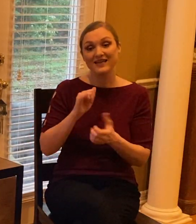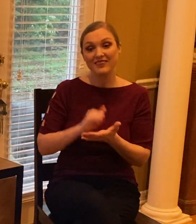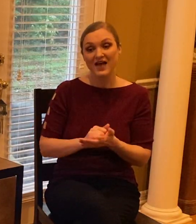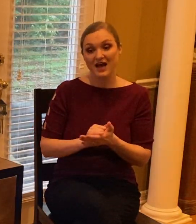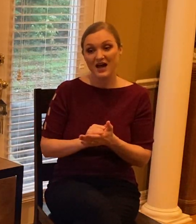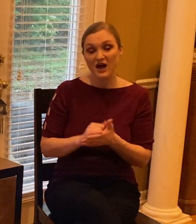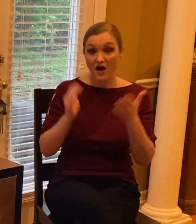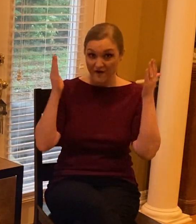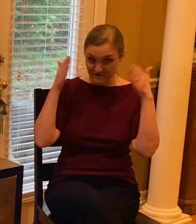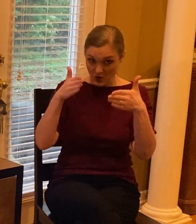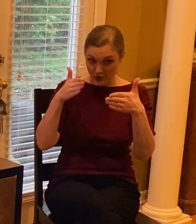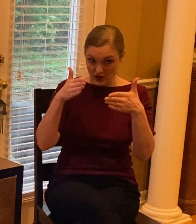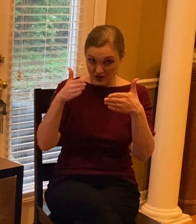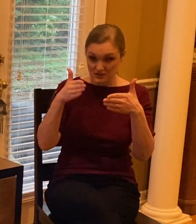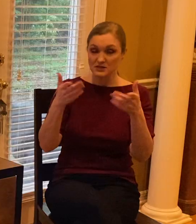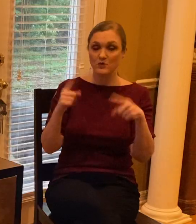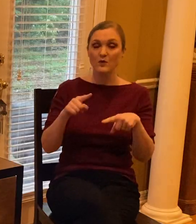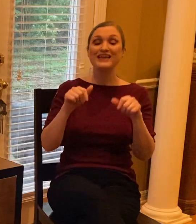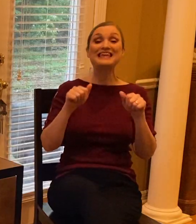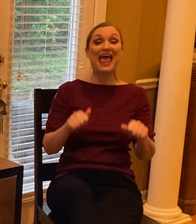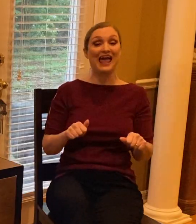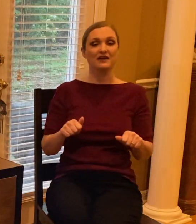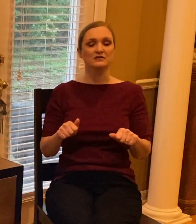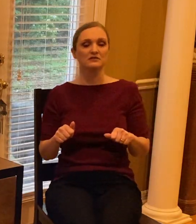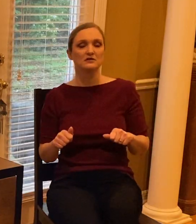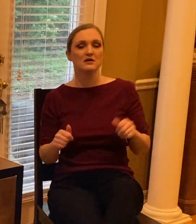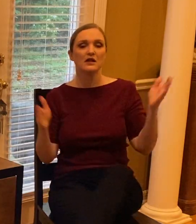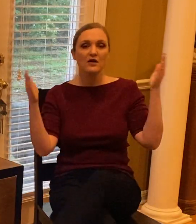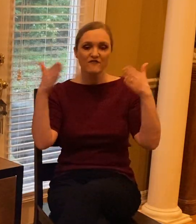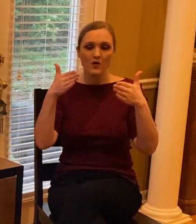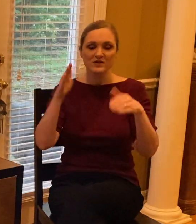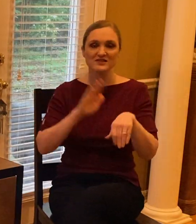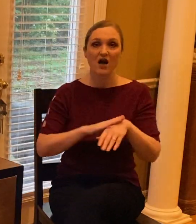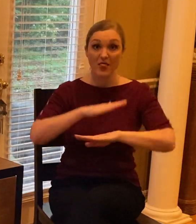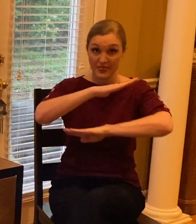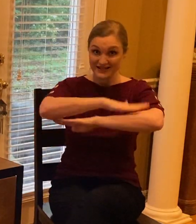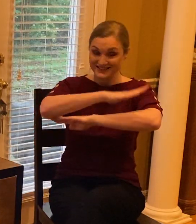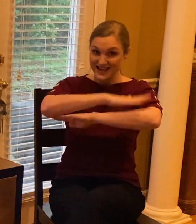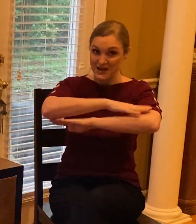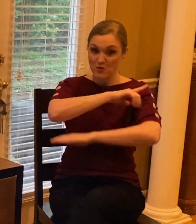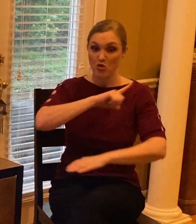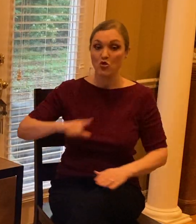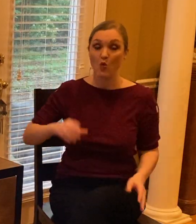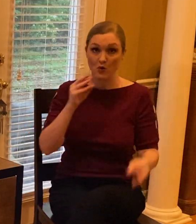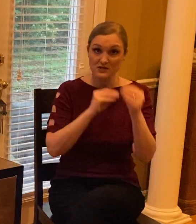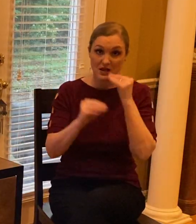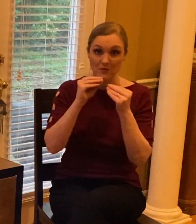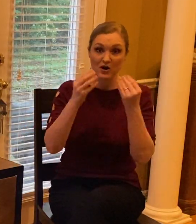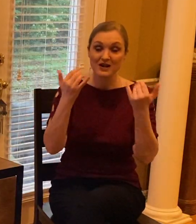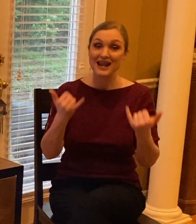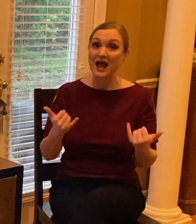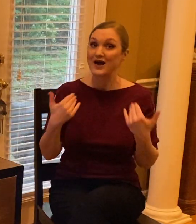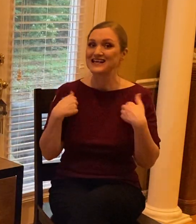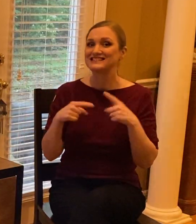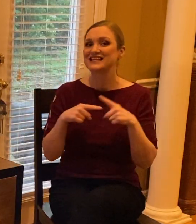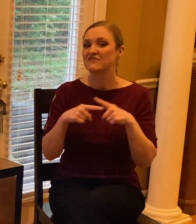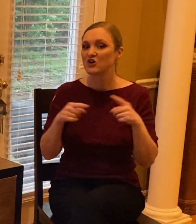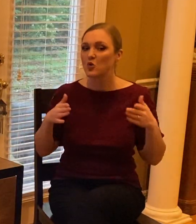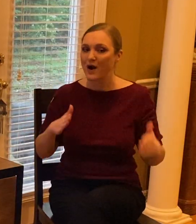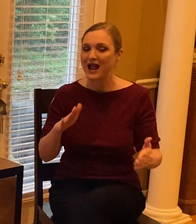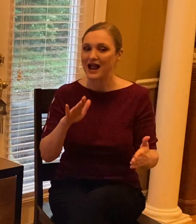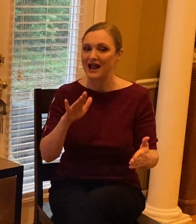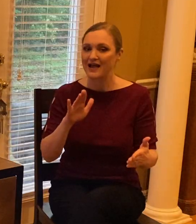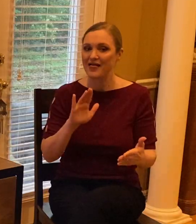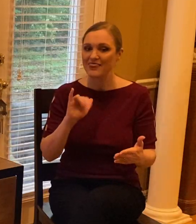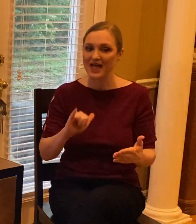priority when we're able to be back together, to be able to focus on the table, And now it has a different form than it